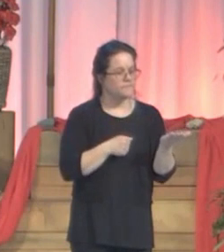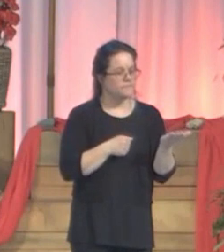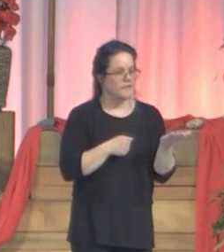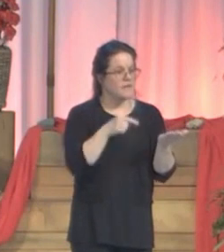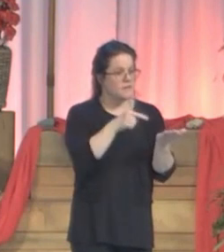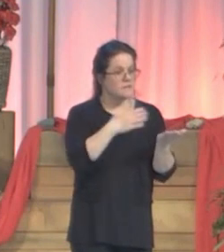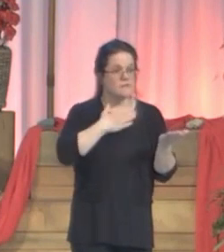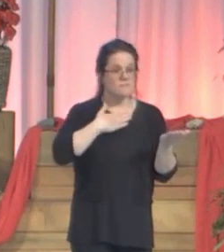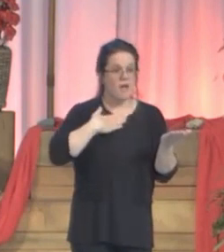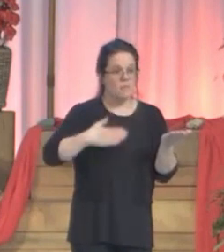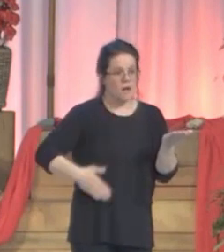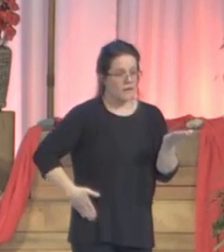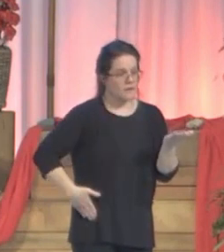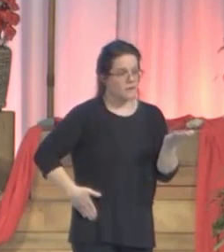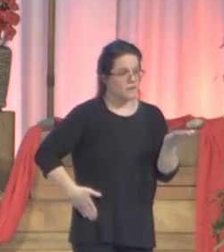This is my body,